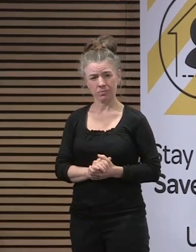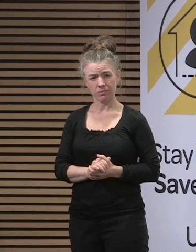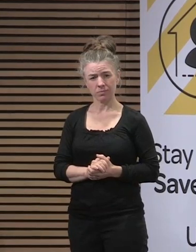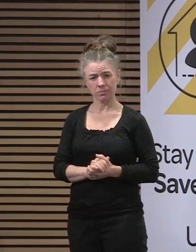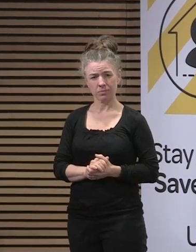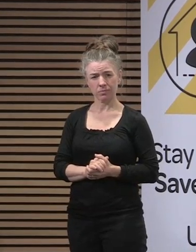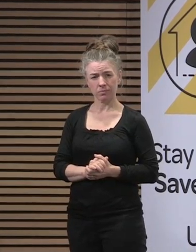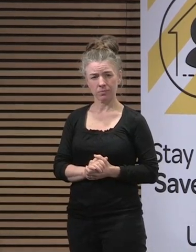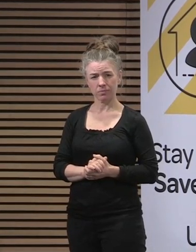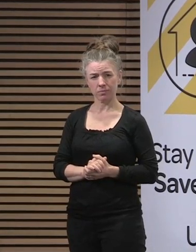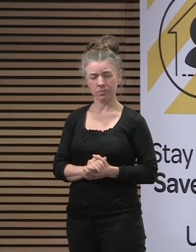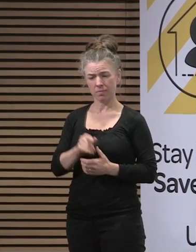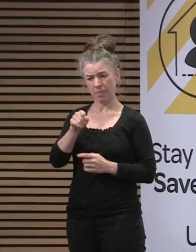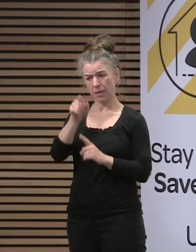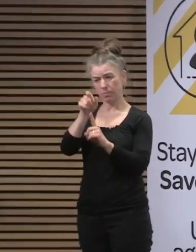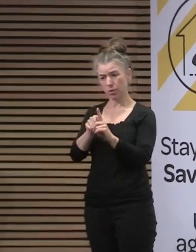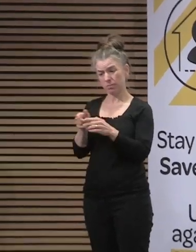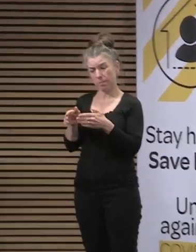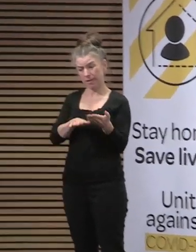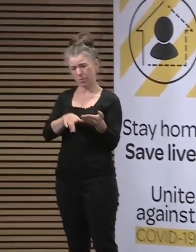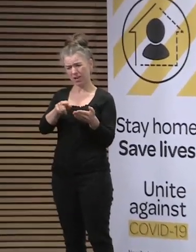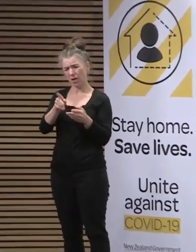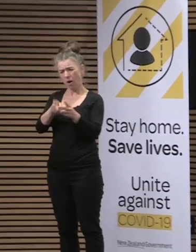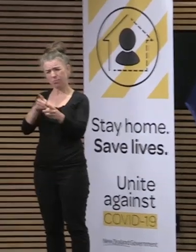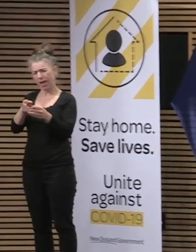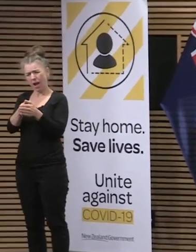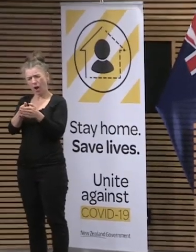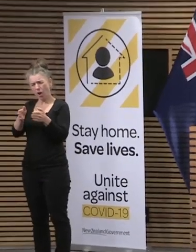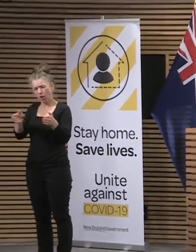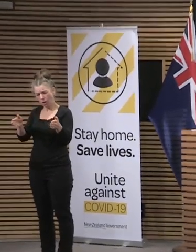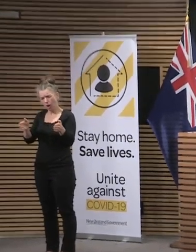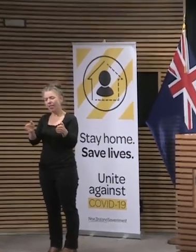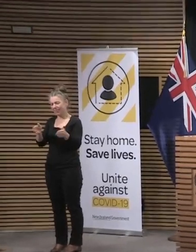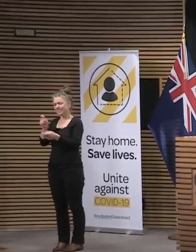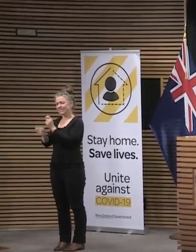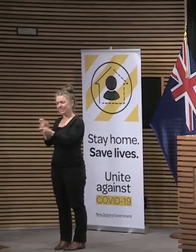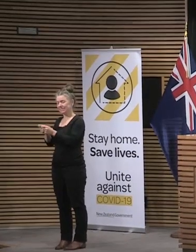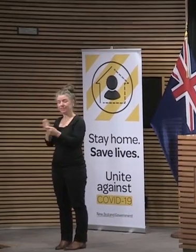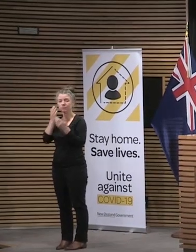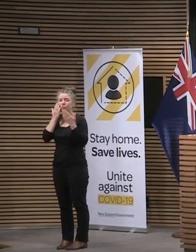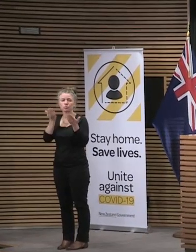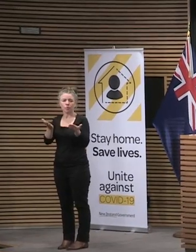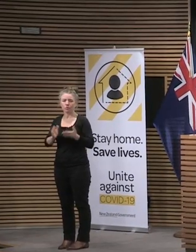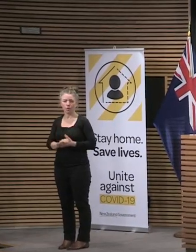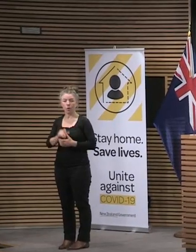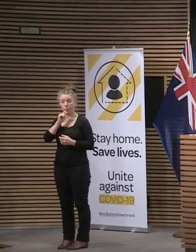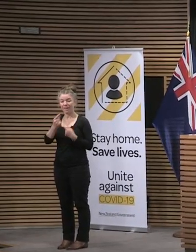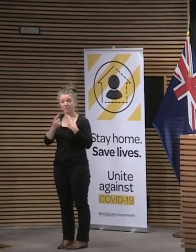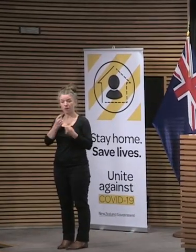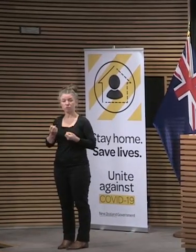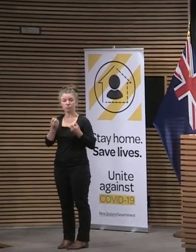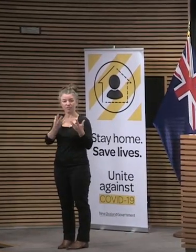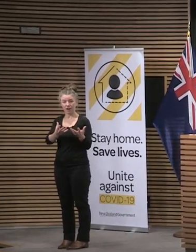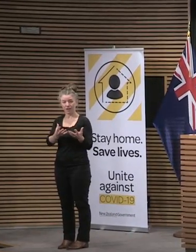how many days this person was in hospital for before being tested for COVID-19? No, I don't, but we'll provide that information with